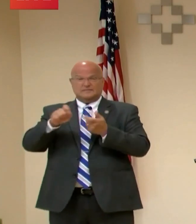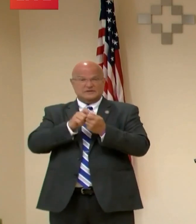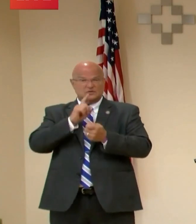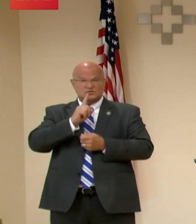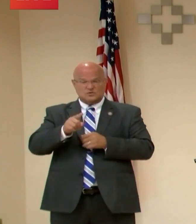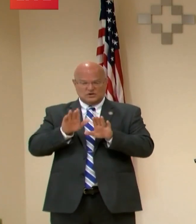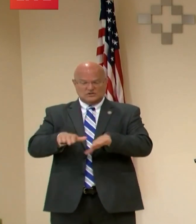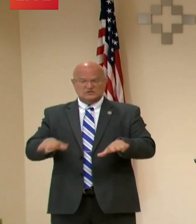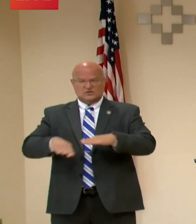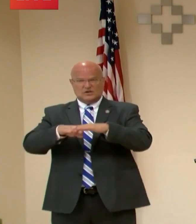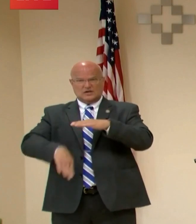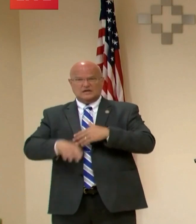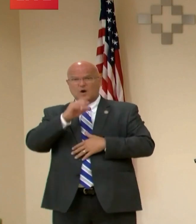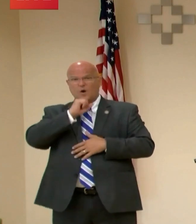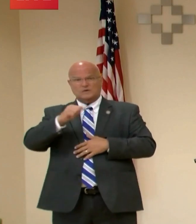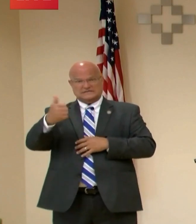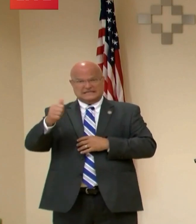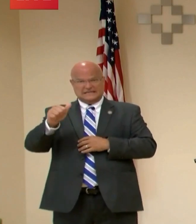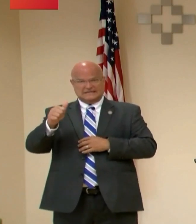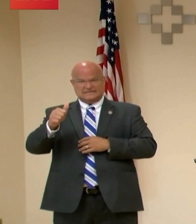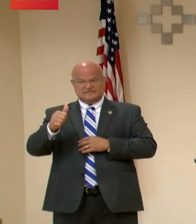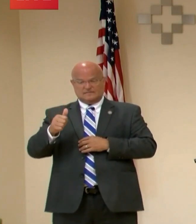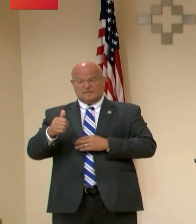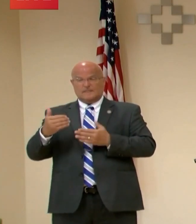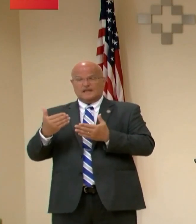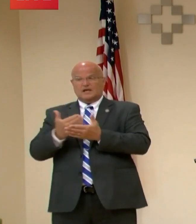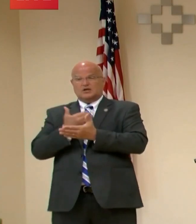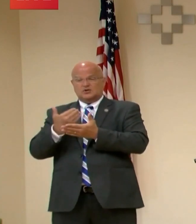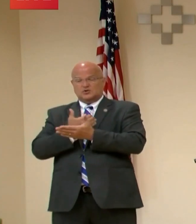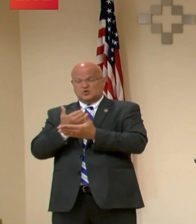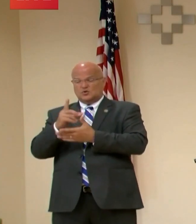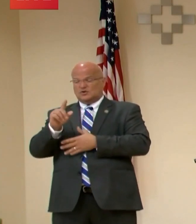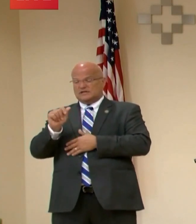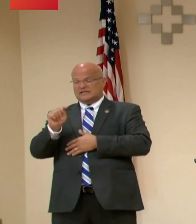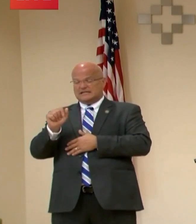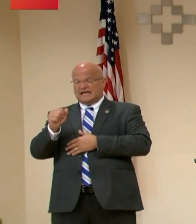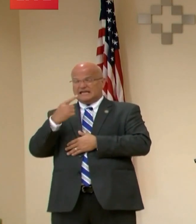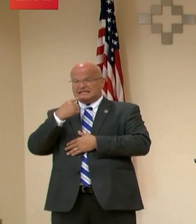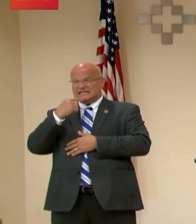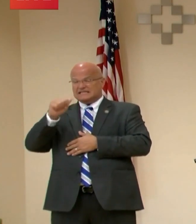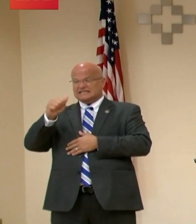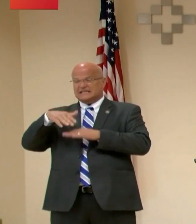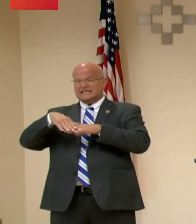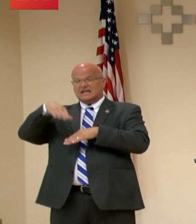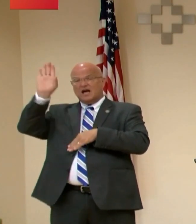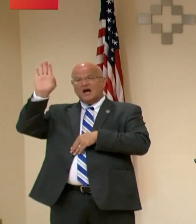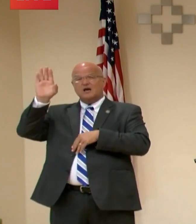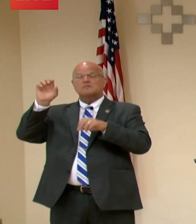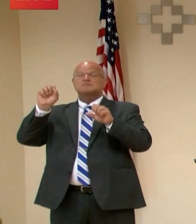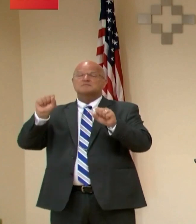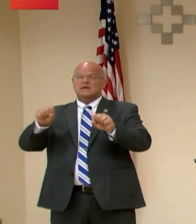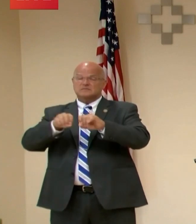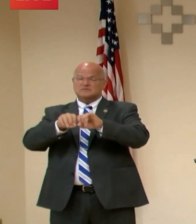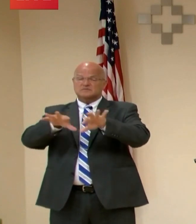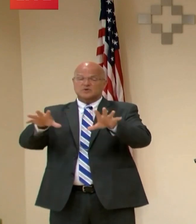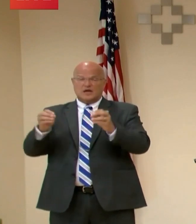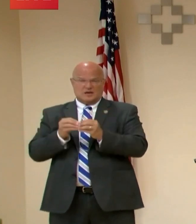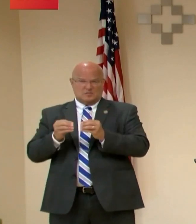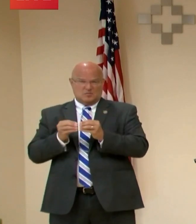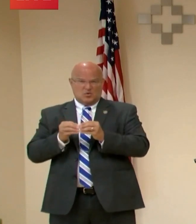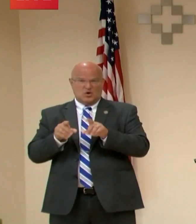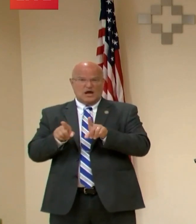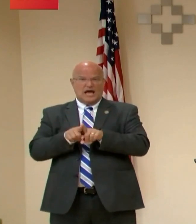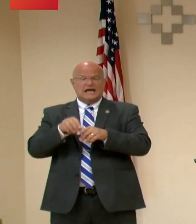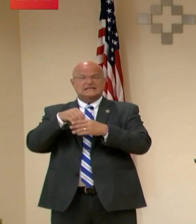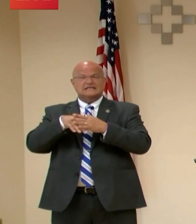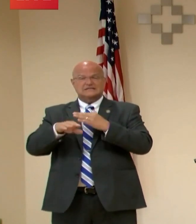particularly in children under 10 years of age. Newer data suggests that those children 10 and older may be more capable of spreading it, and similarly, as you